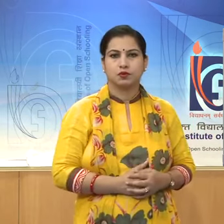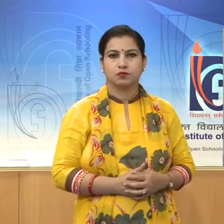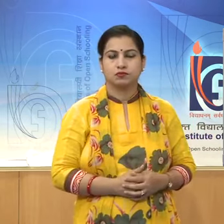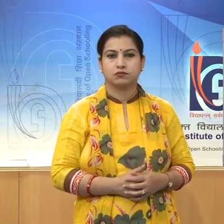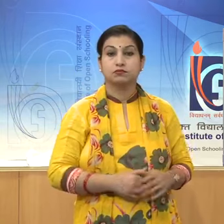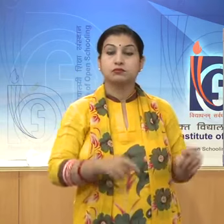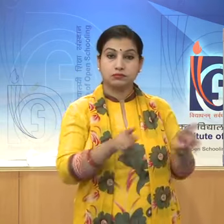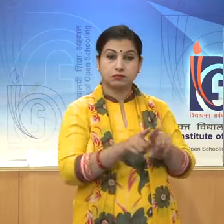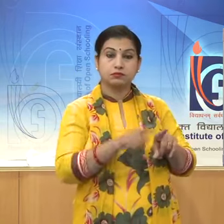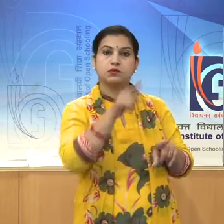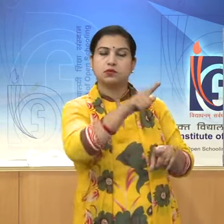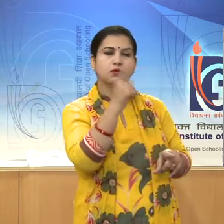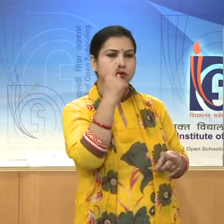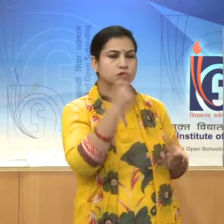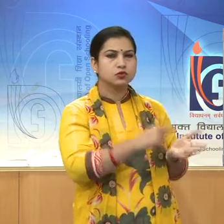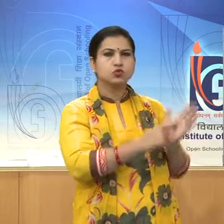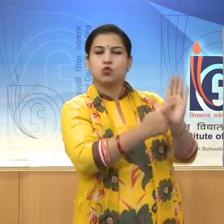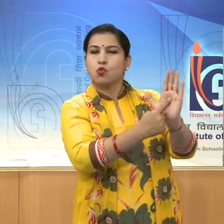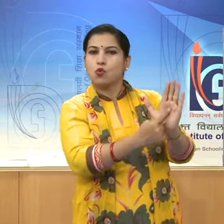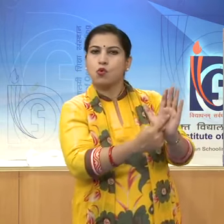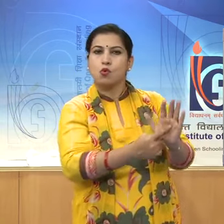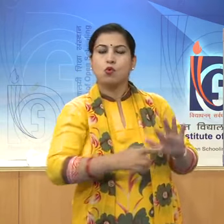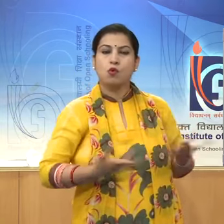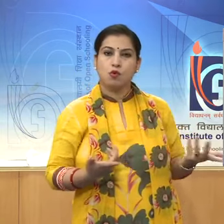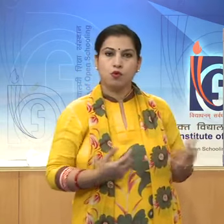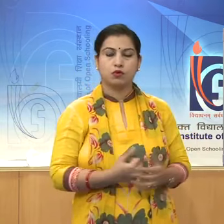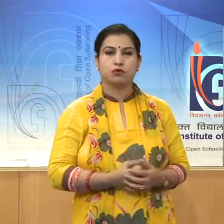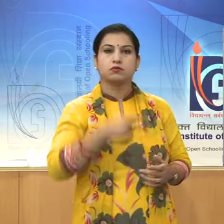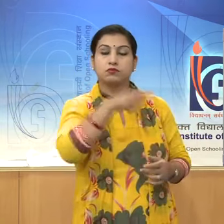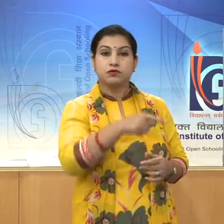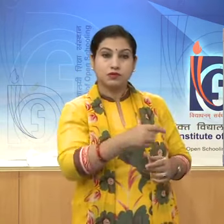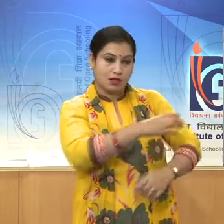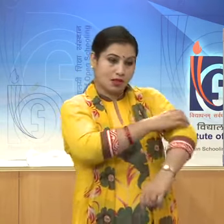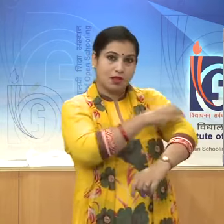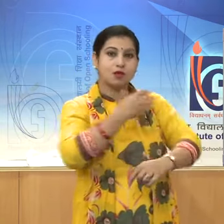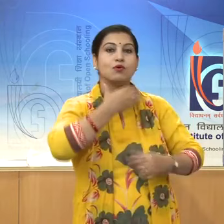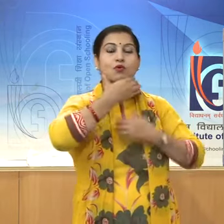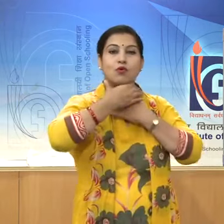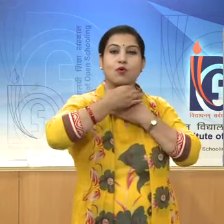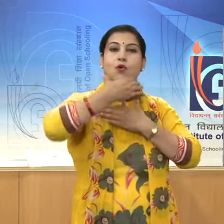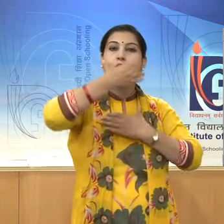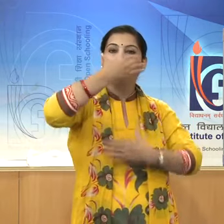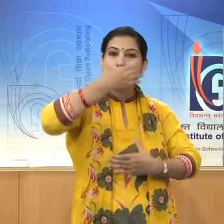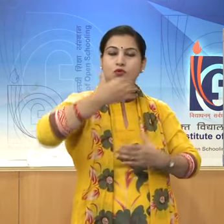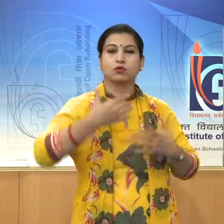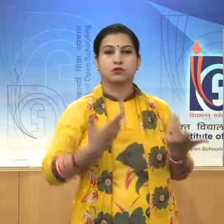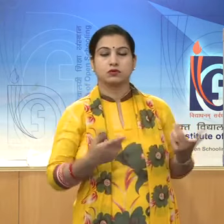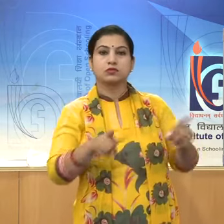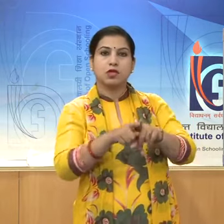as she is shown with elongated neck and